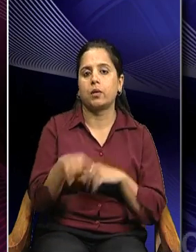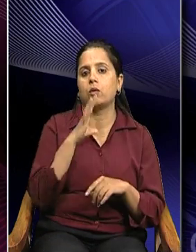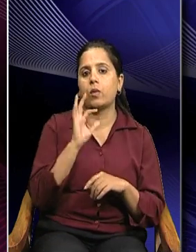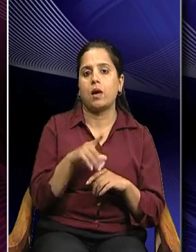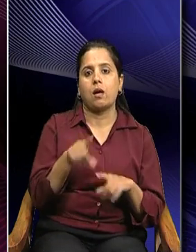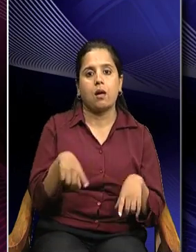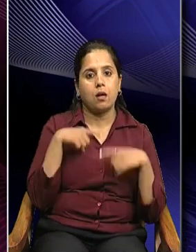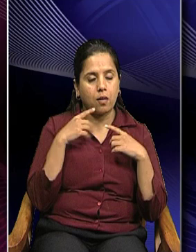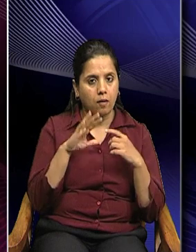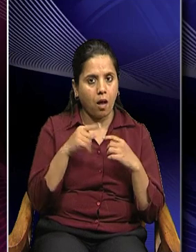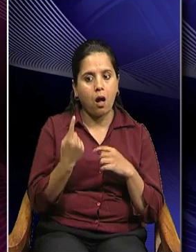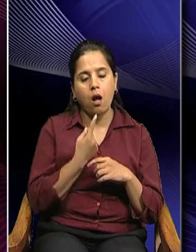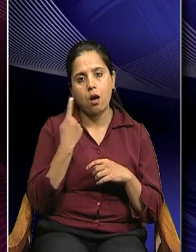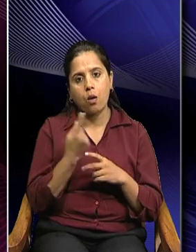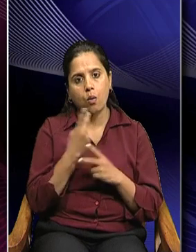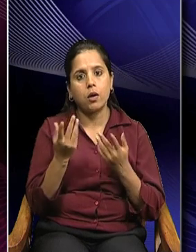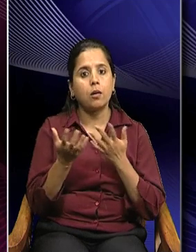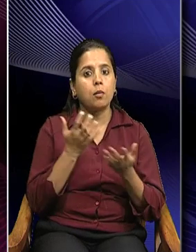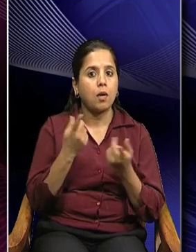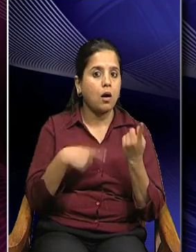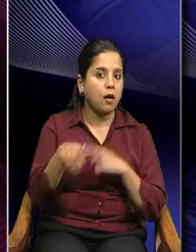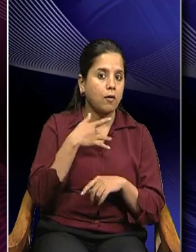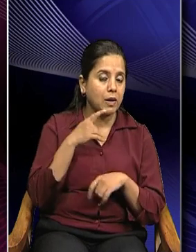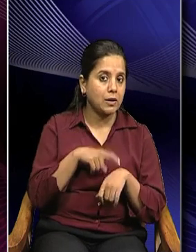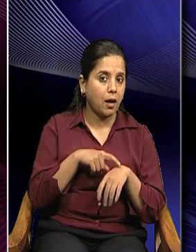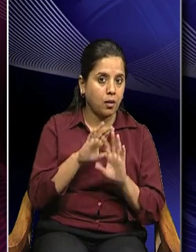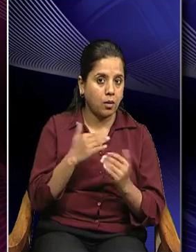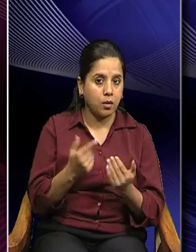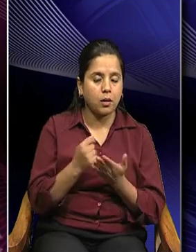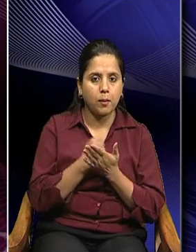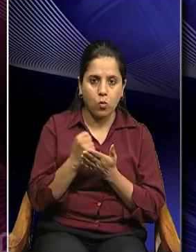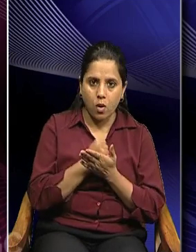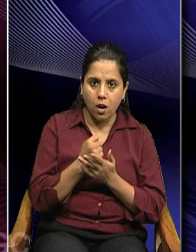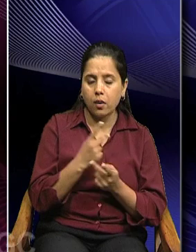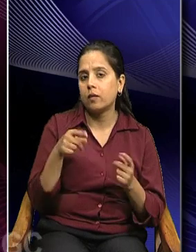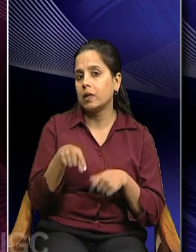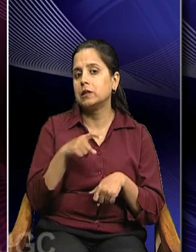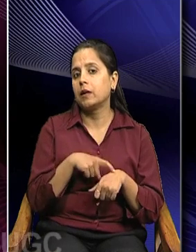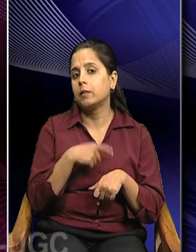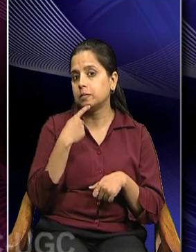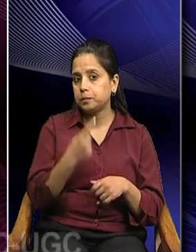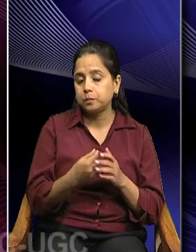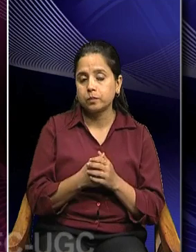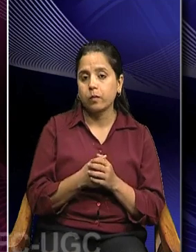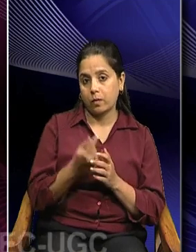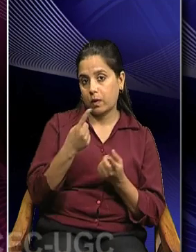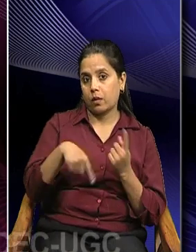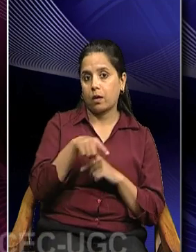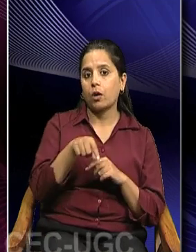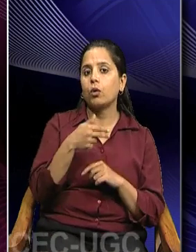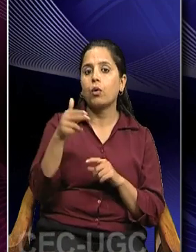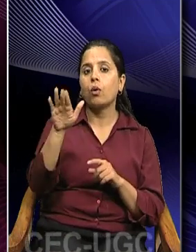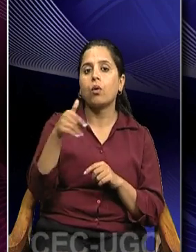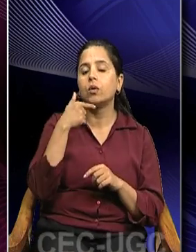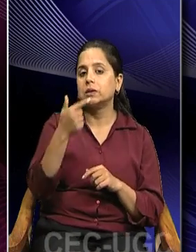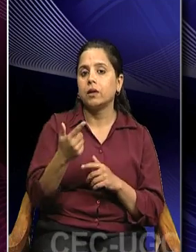in isolation, and marketers of that point of time, the practitioners of that point of time, they